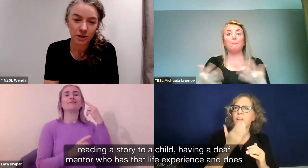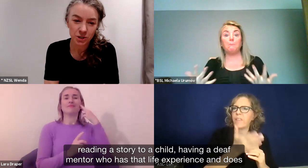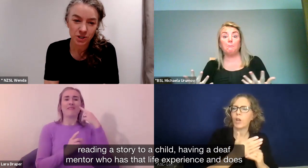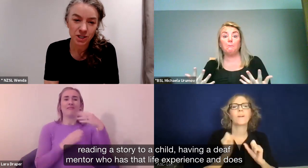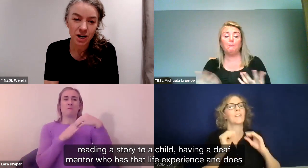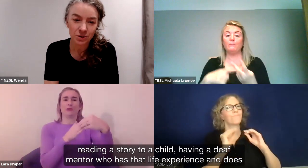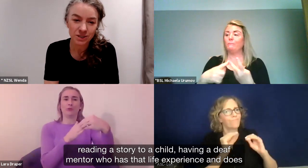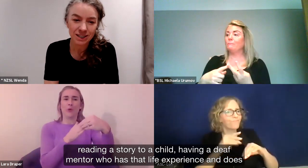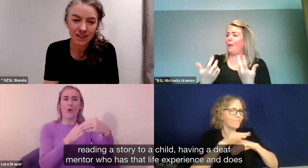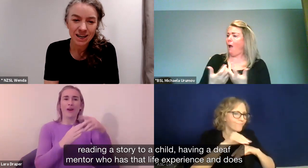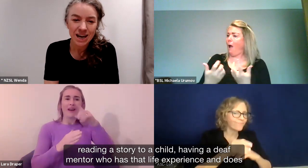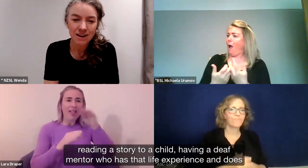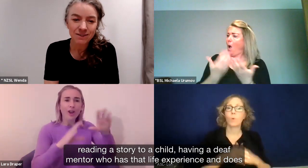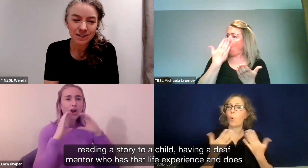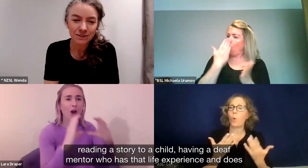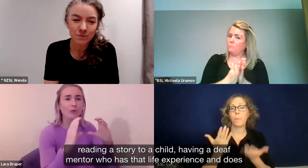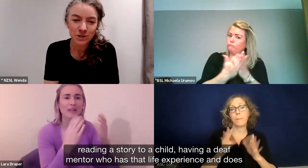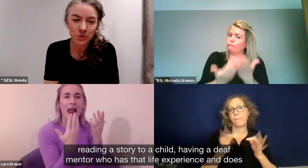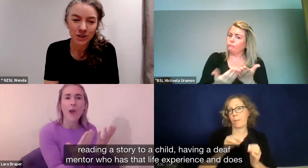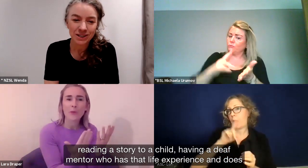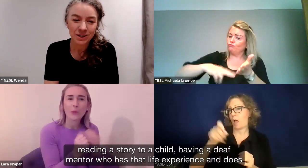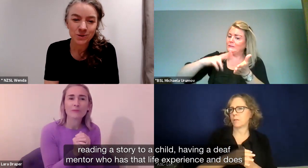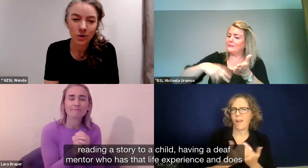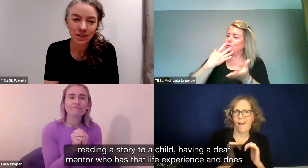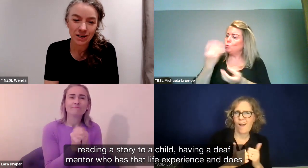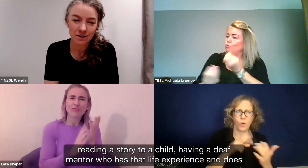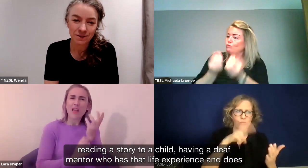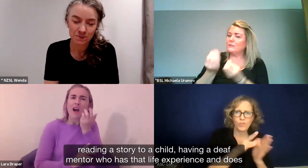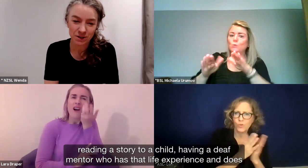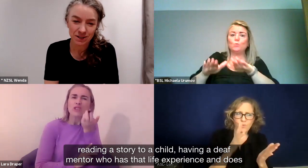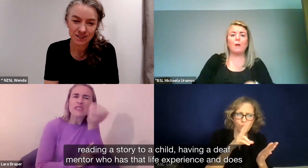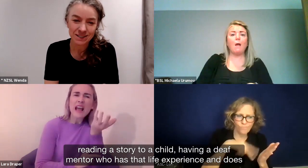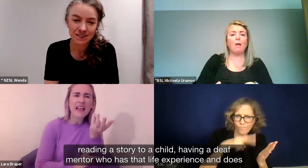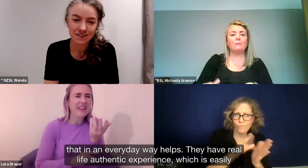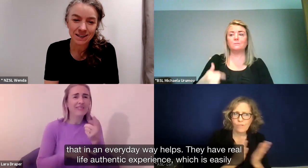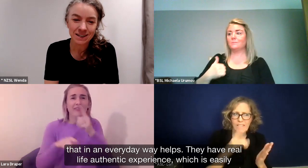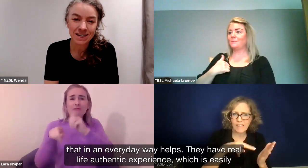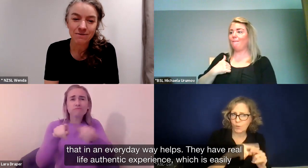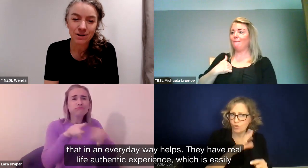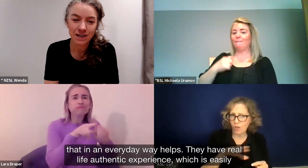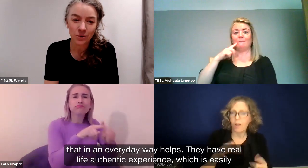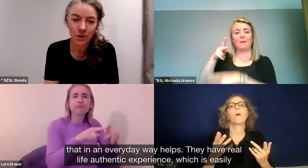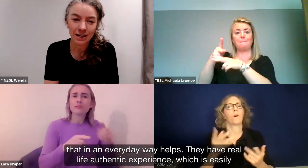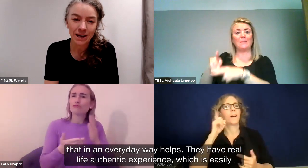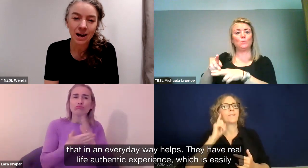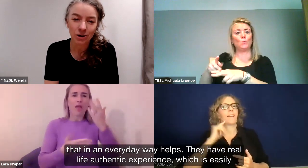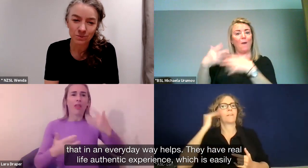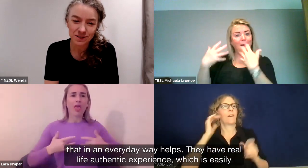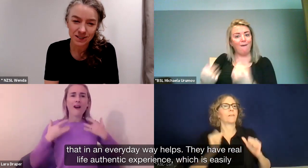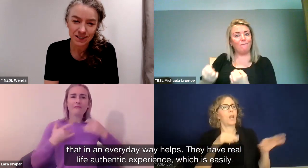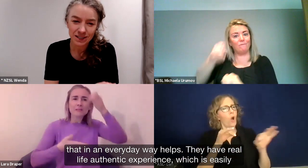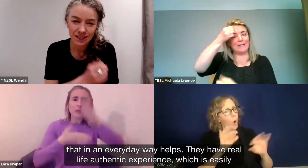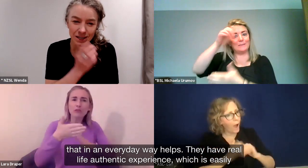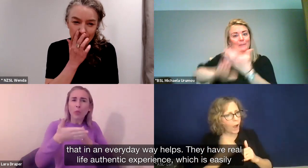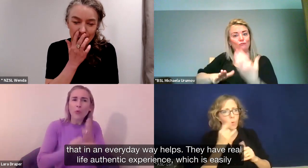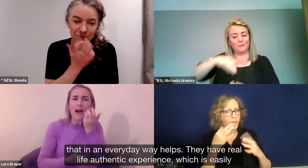a story to a child? Having a deaf mentor who's got that life experience and does that in an everyday way helps.